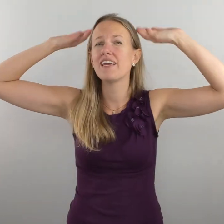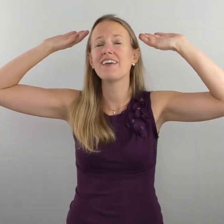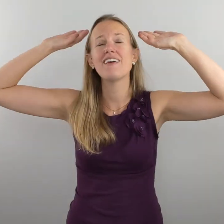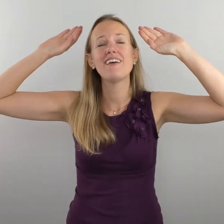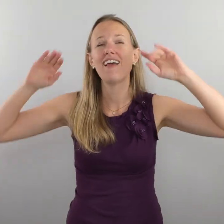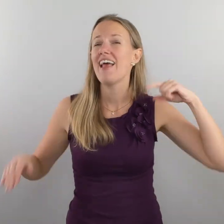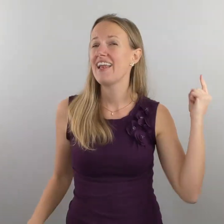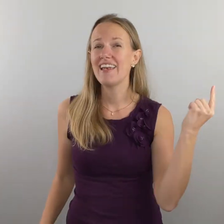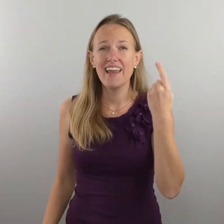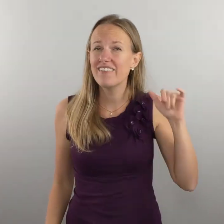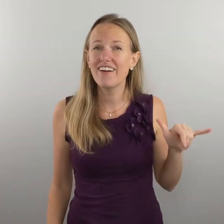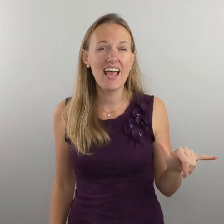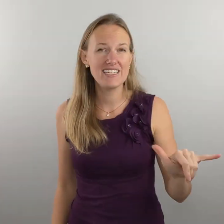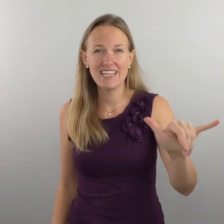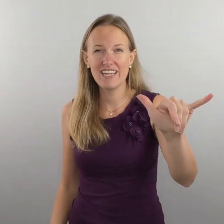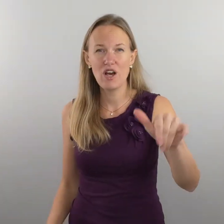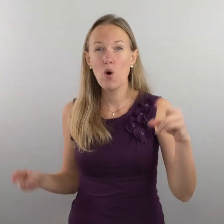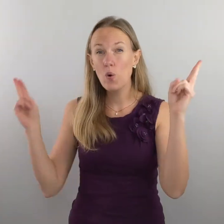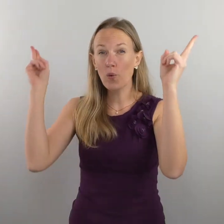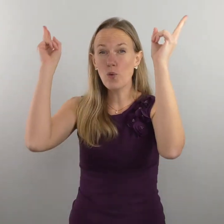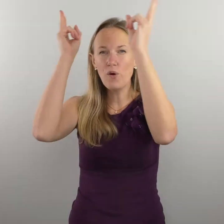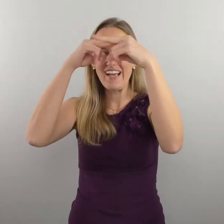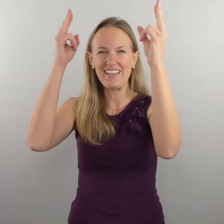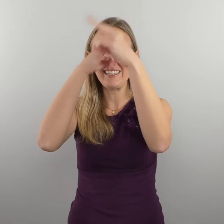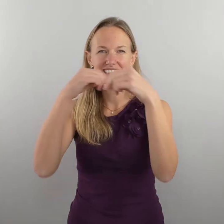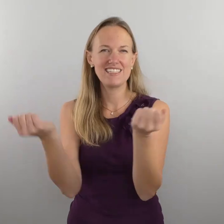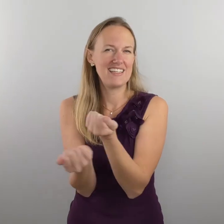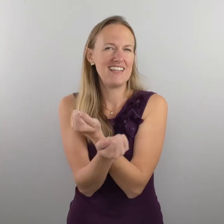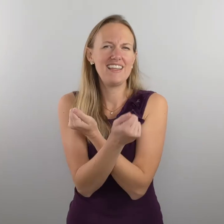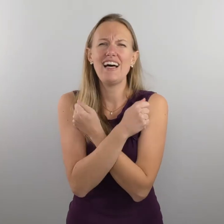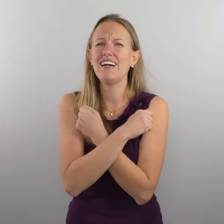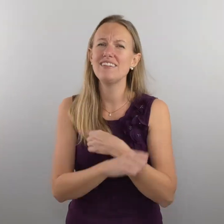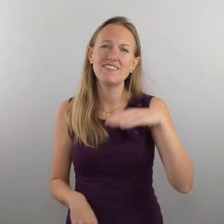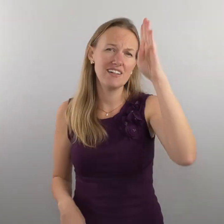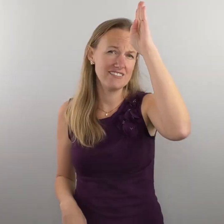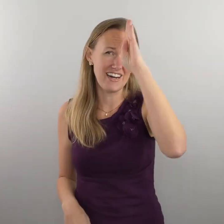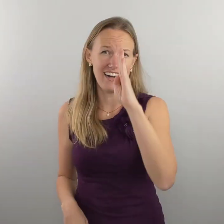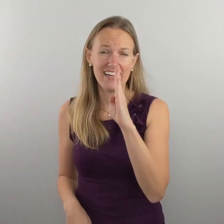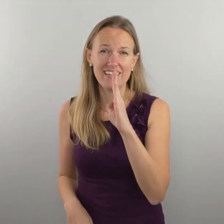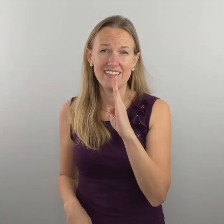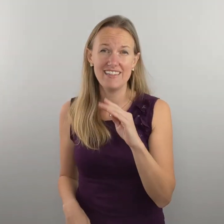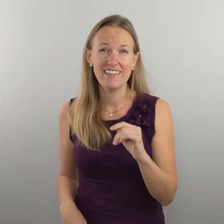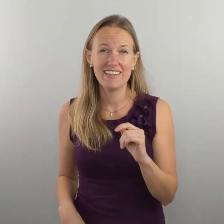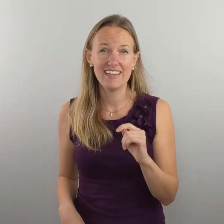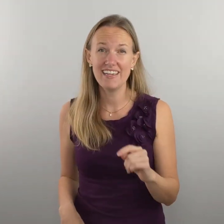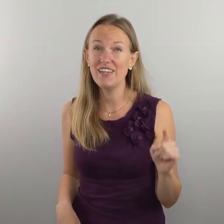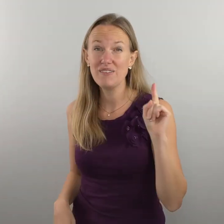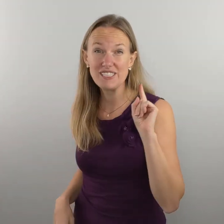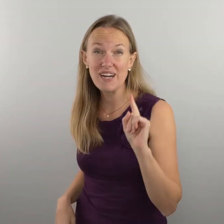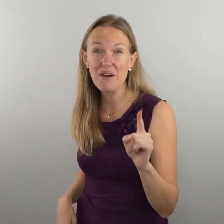overwhelming, never-ending, reckless love of God. Okay, let's try that one